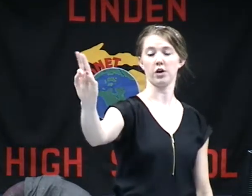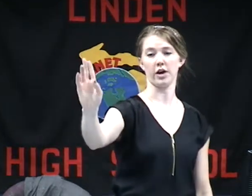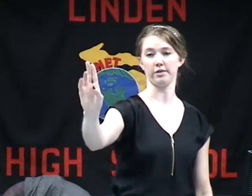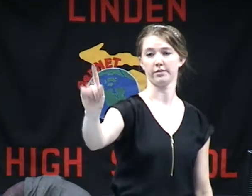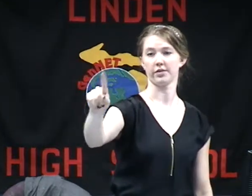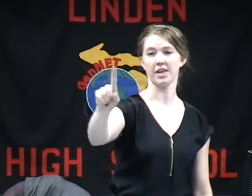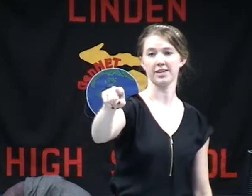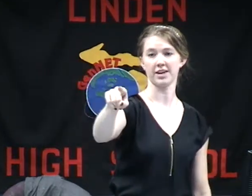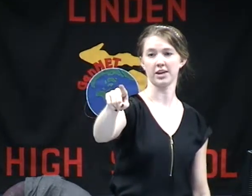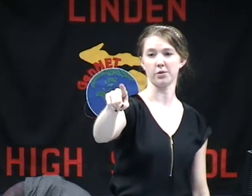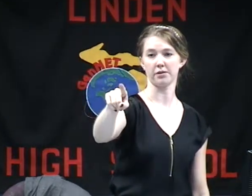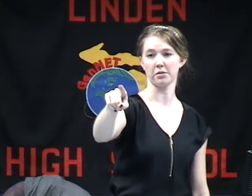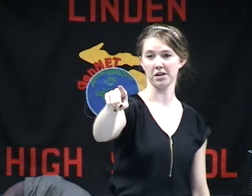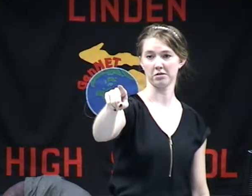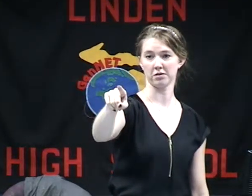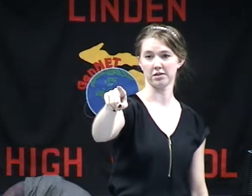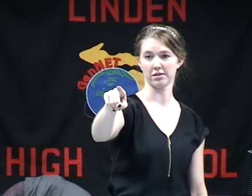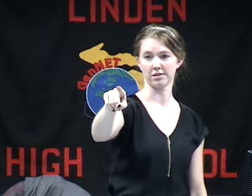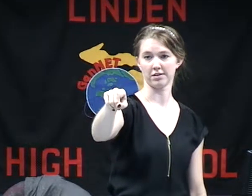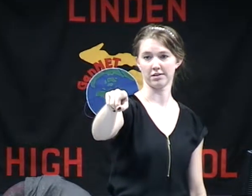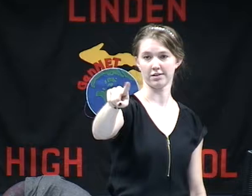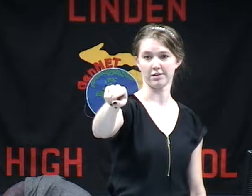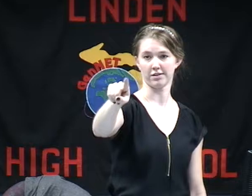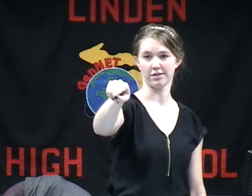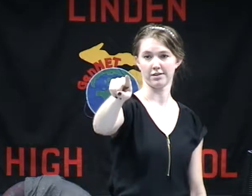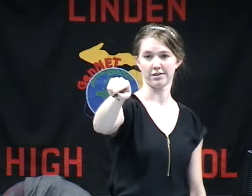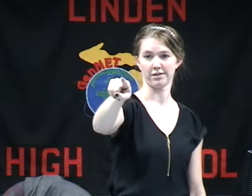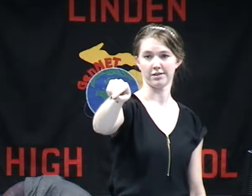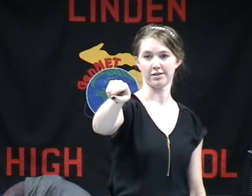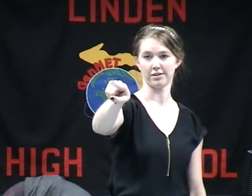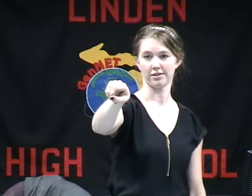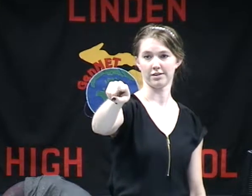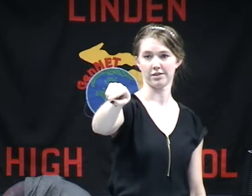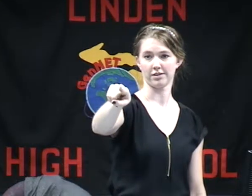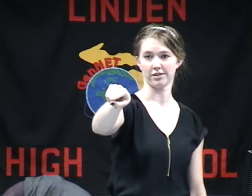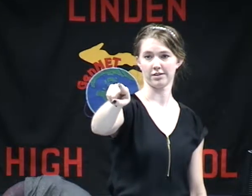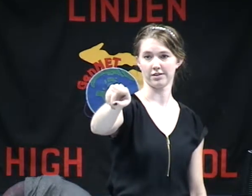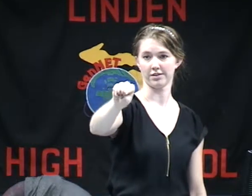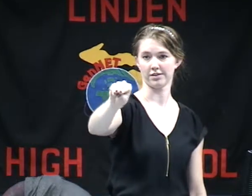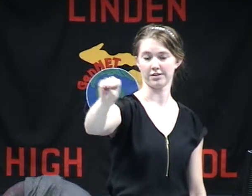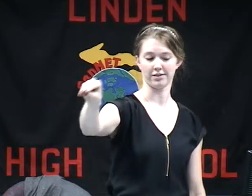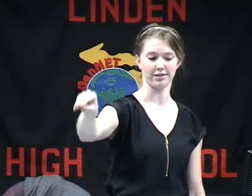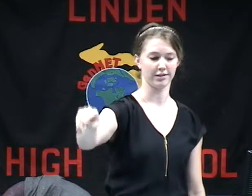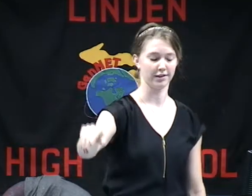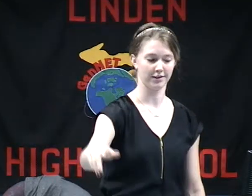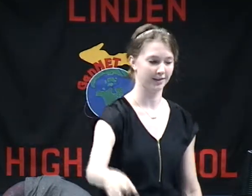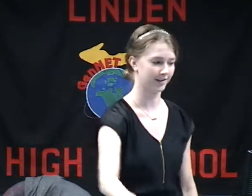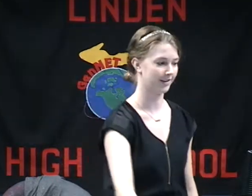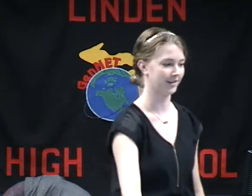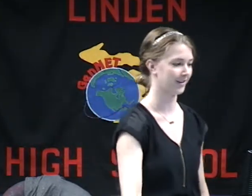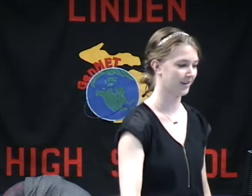Okay, that's not gonna work for me. Yeah, hold the seat. Oof.